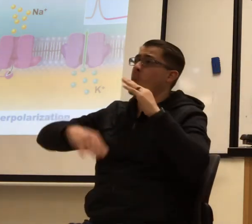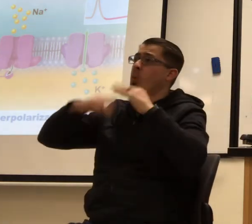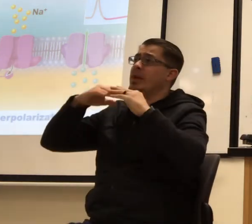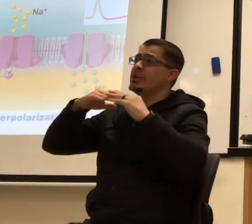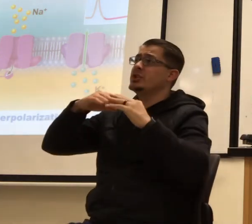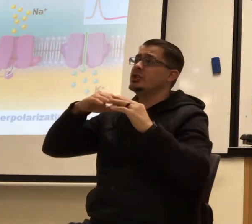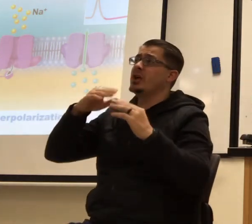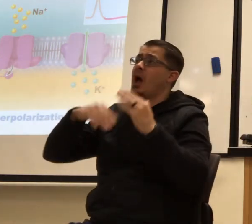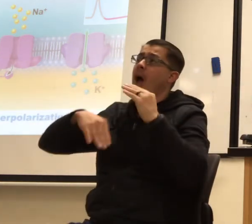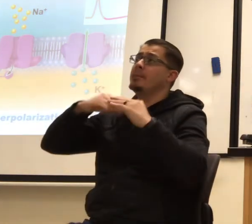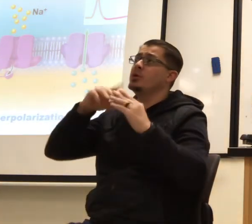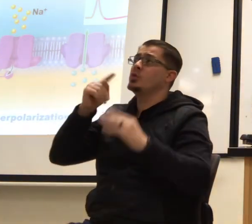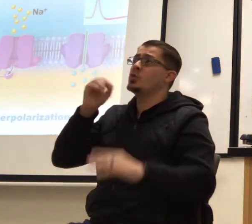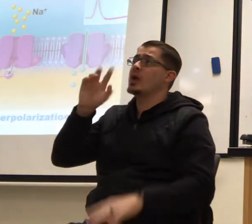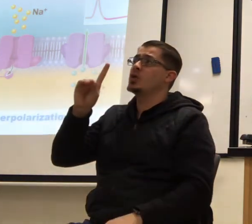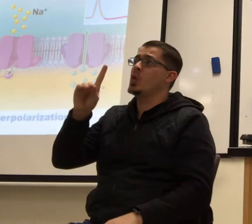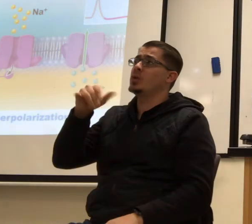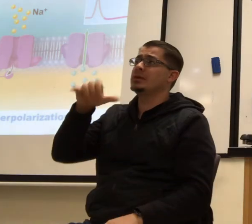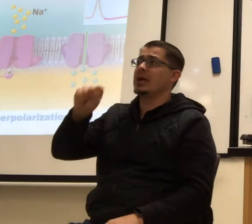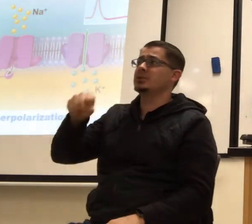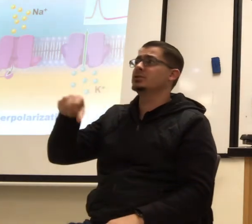a yes, no, easy